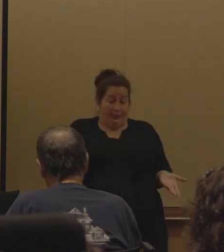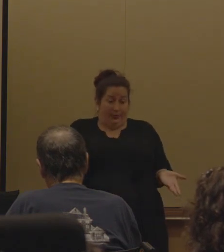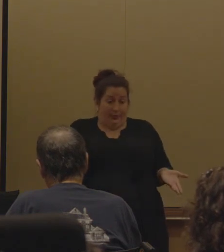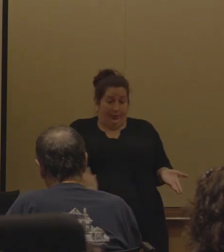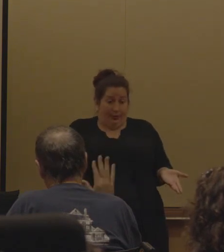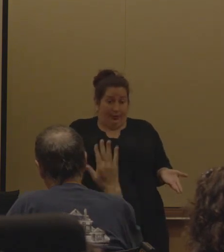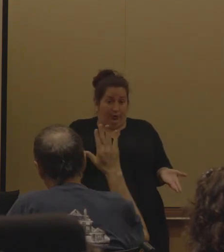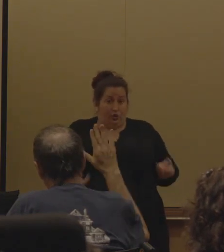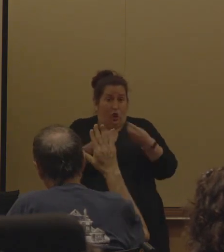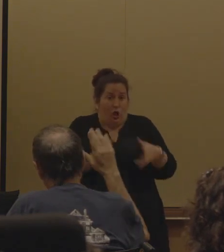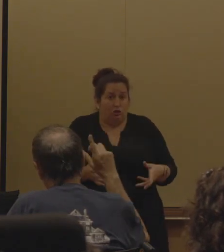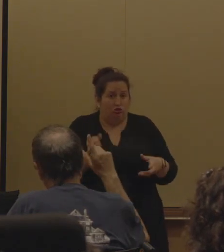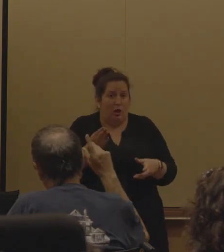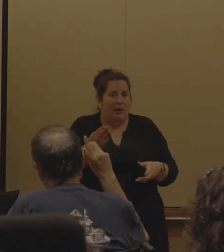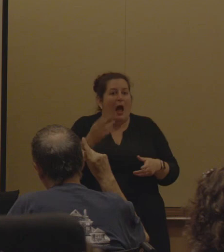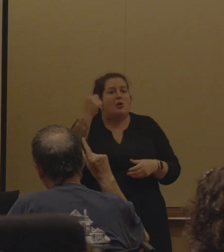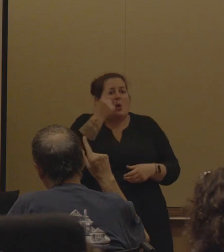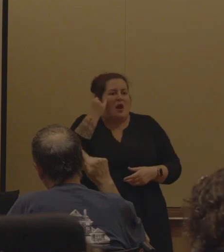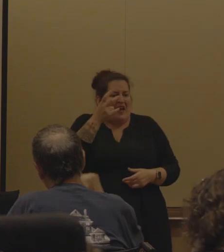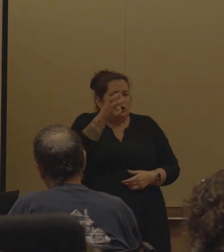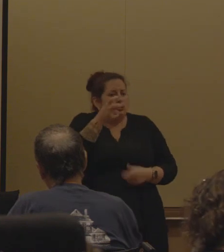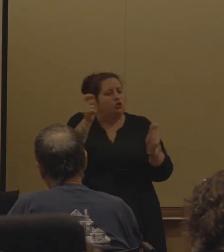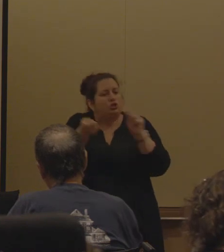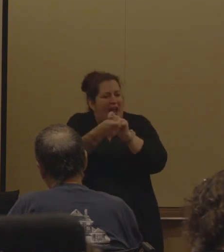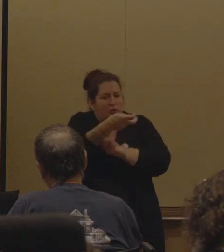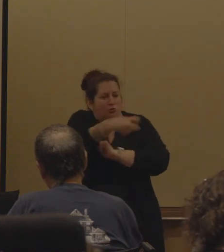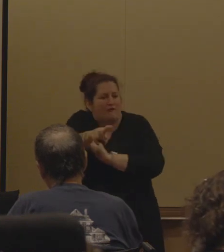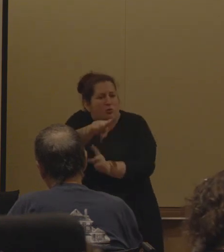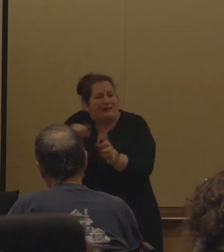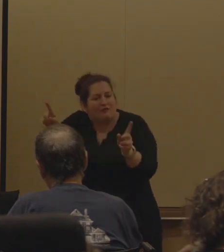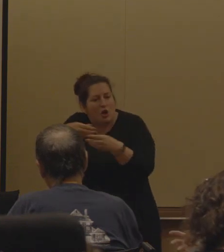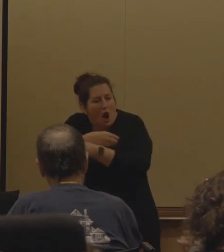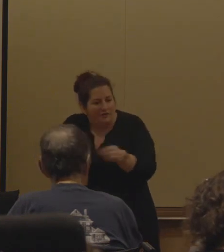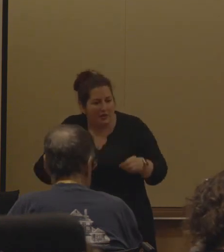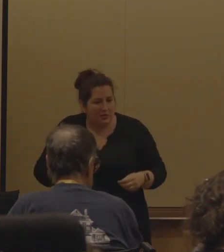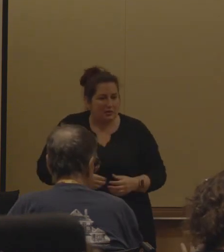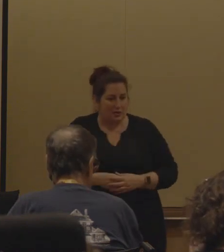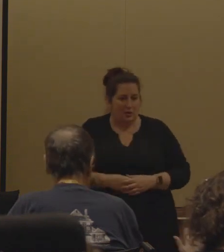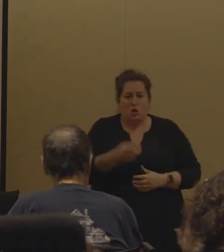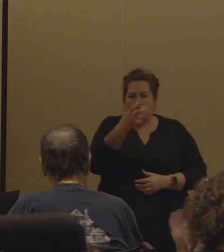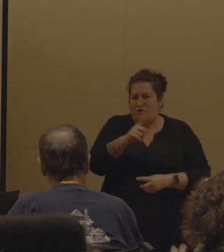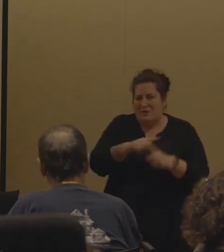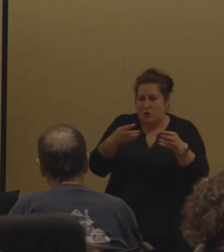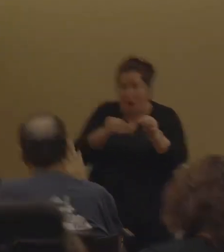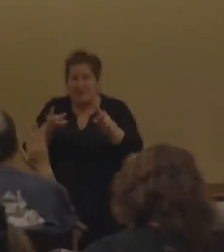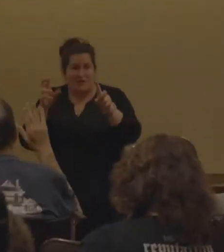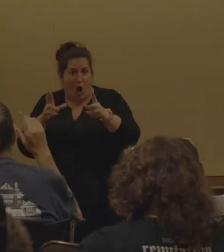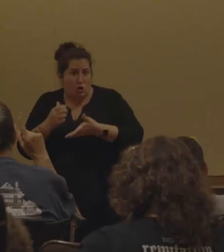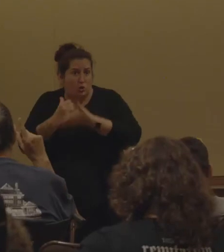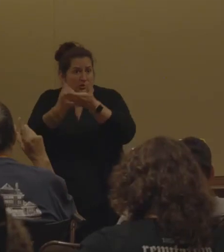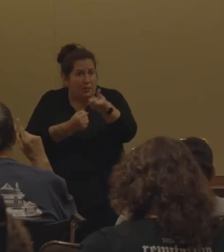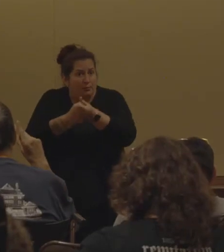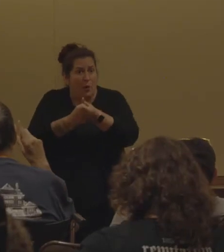So I'd like to know if I could switch offices or what else I should do to make VR support my daughter in the way that